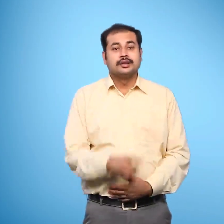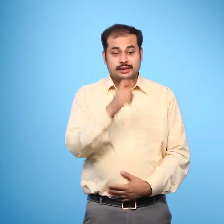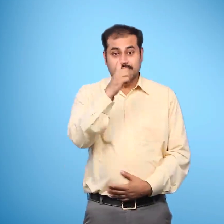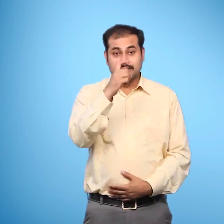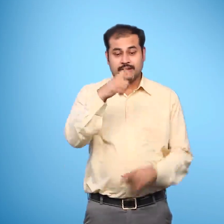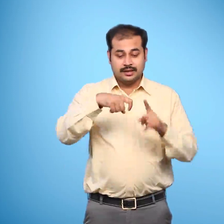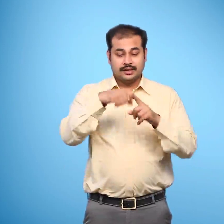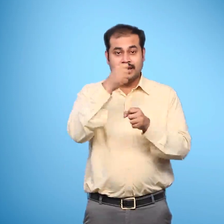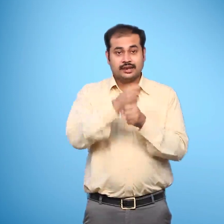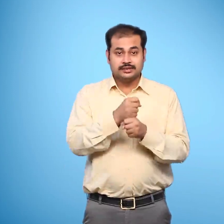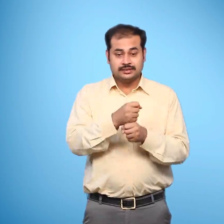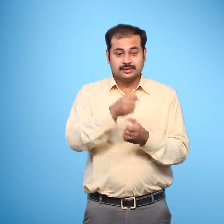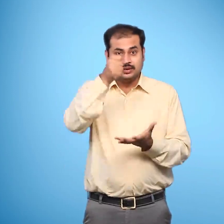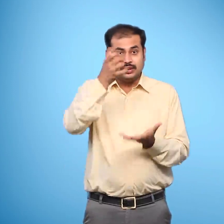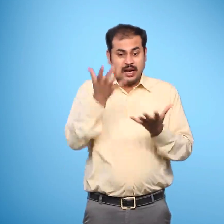7 kg apples